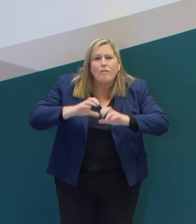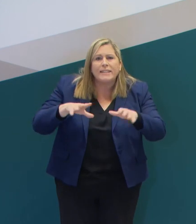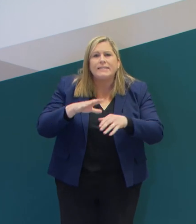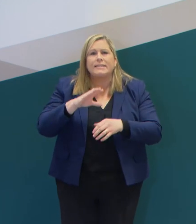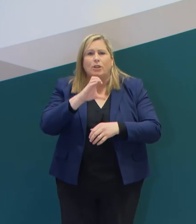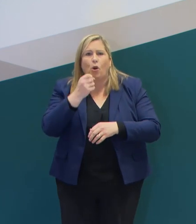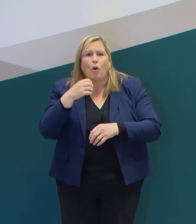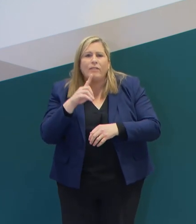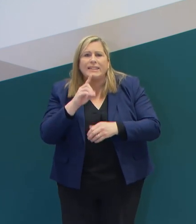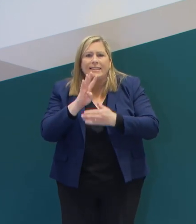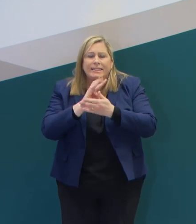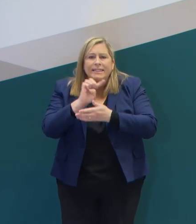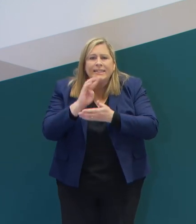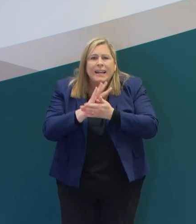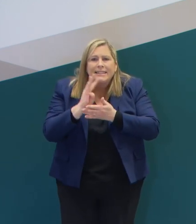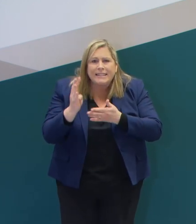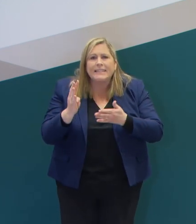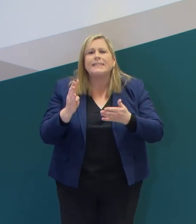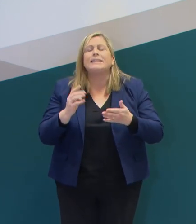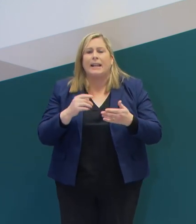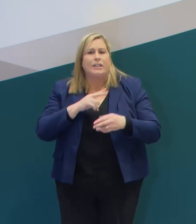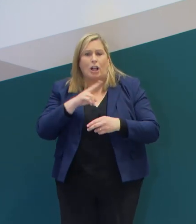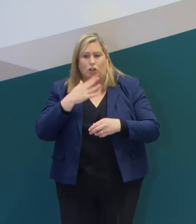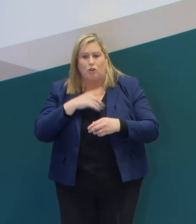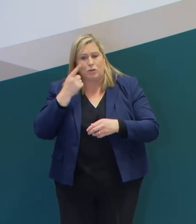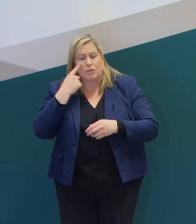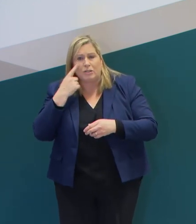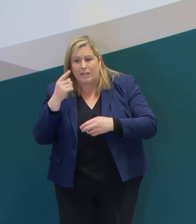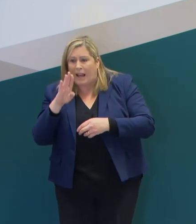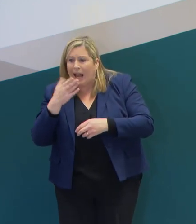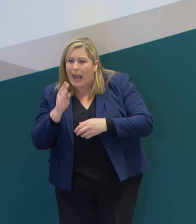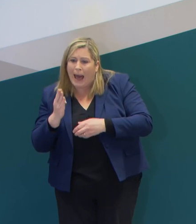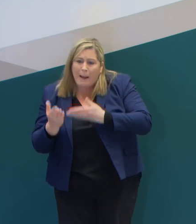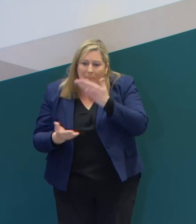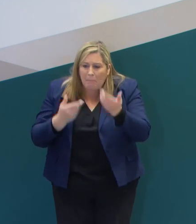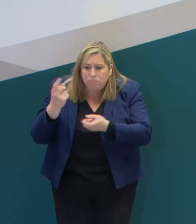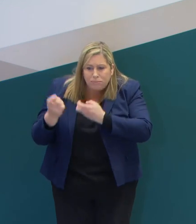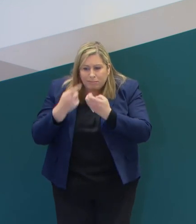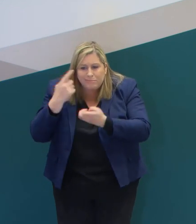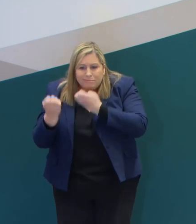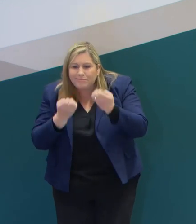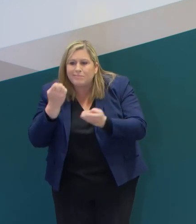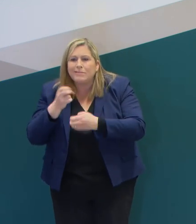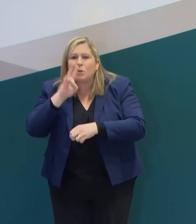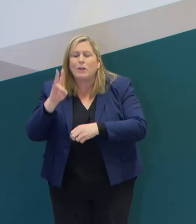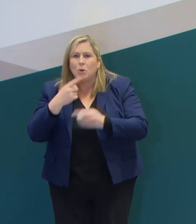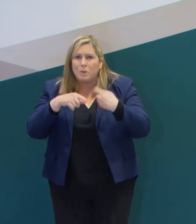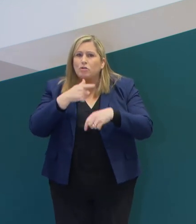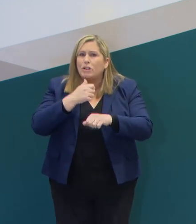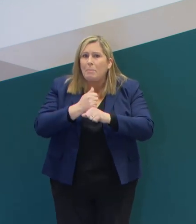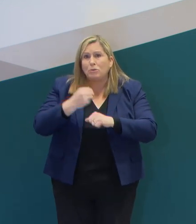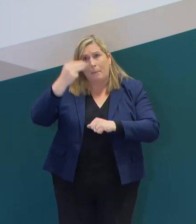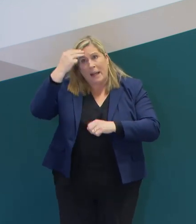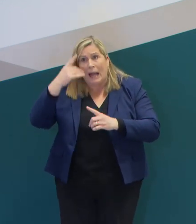and all of the questions that arise in relation, which are not just laboratory and technical questions. We've spoken a little about the potential mental